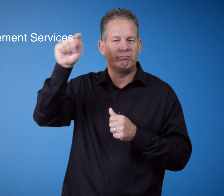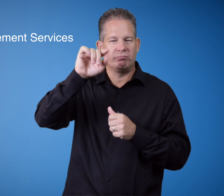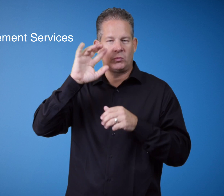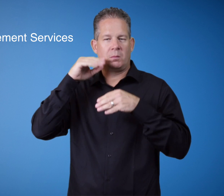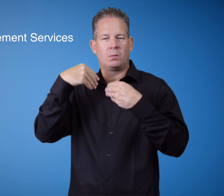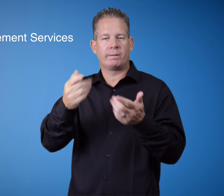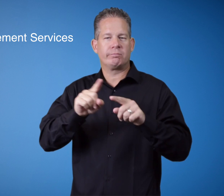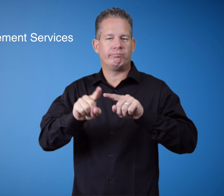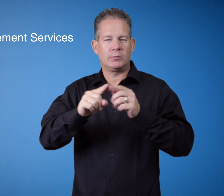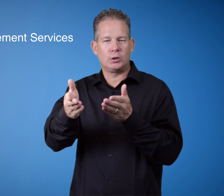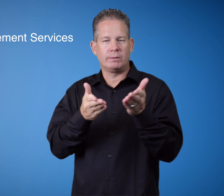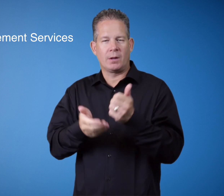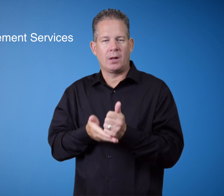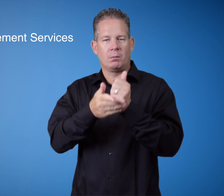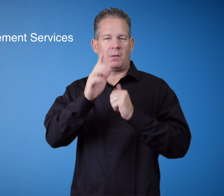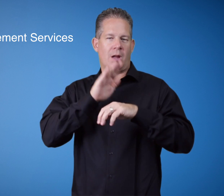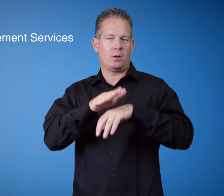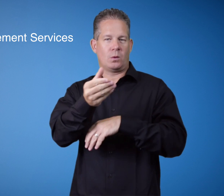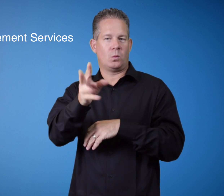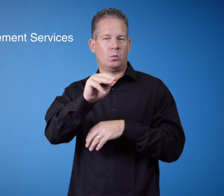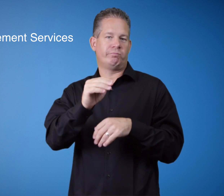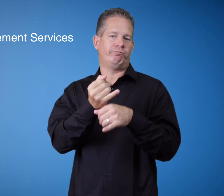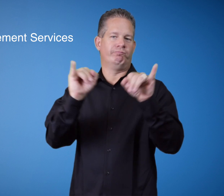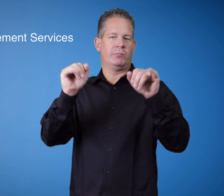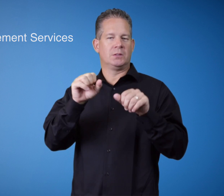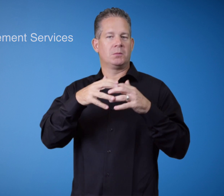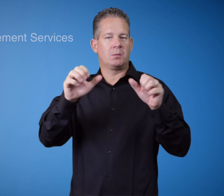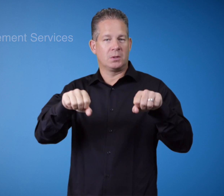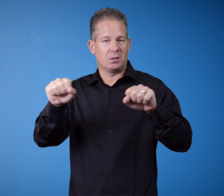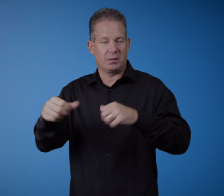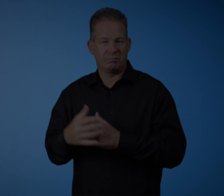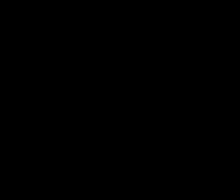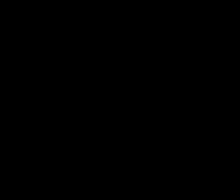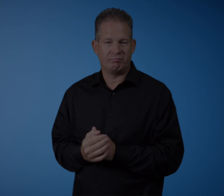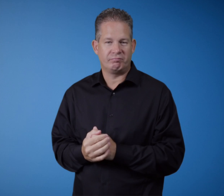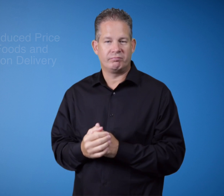services that are done through various agencies that can help you live independently as possible.